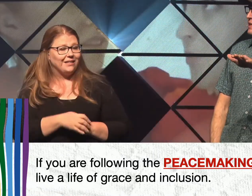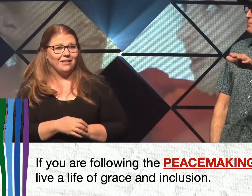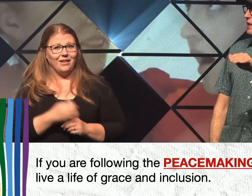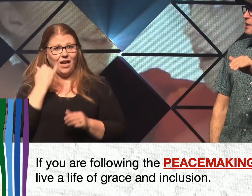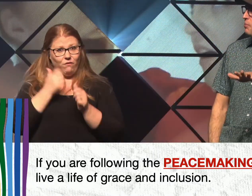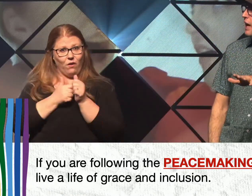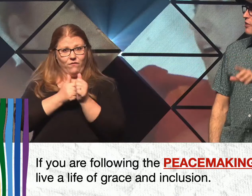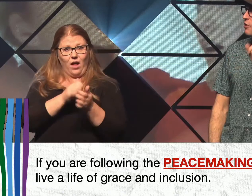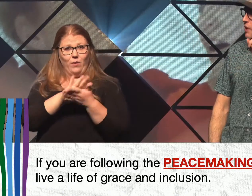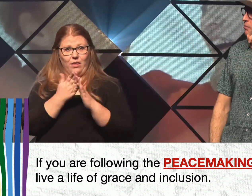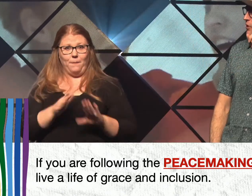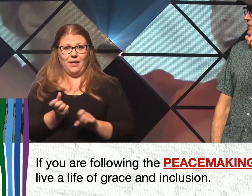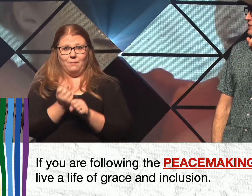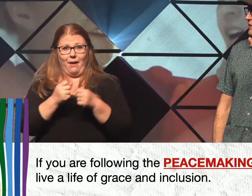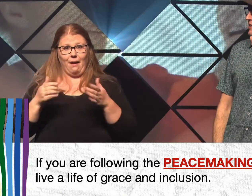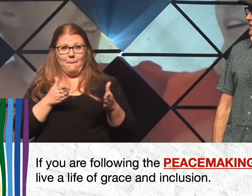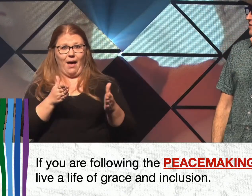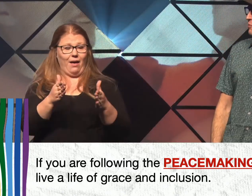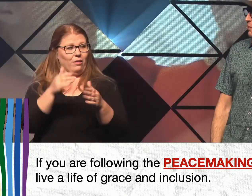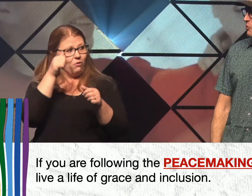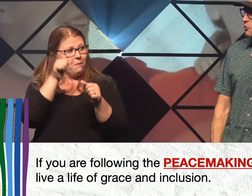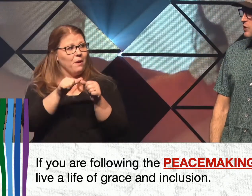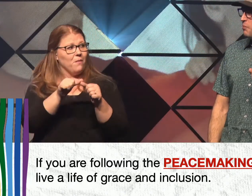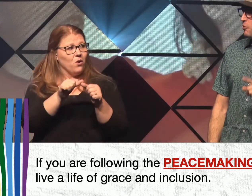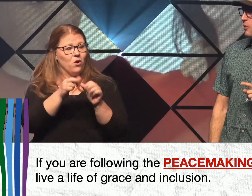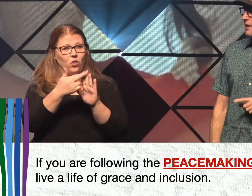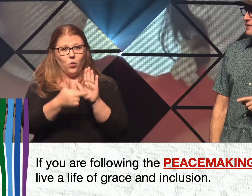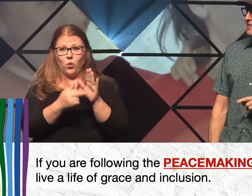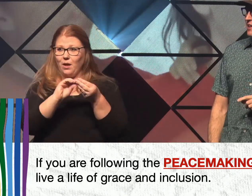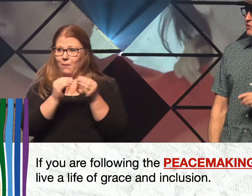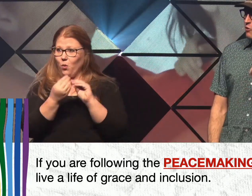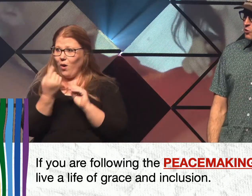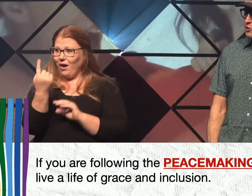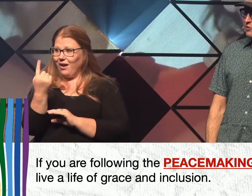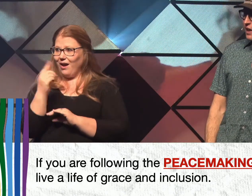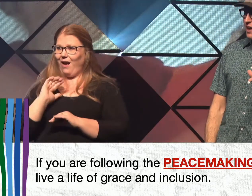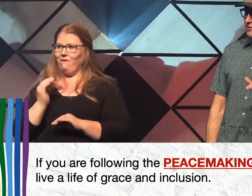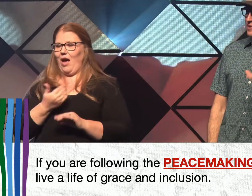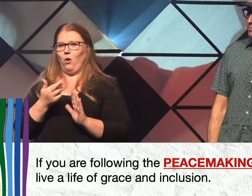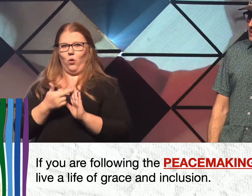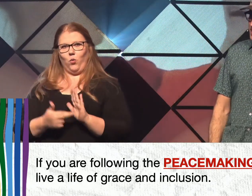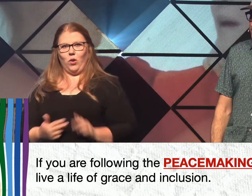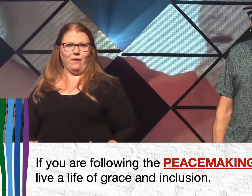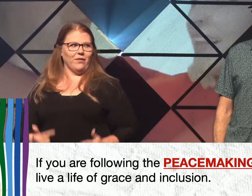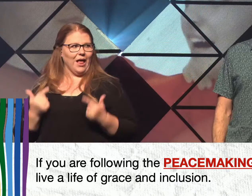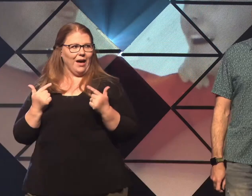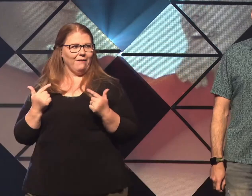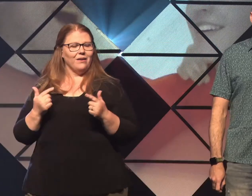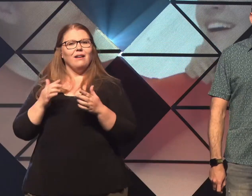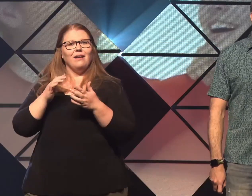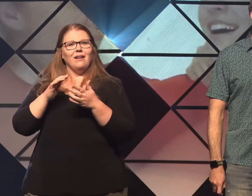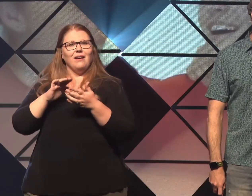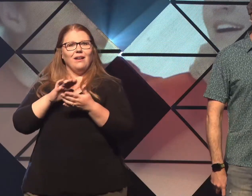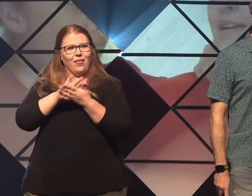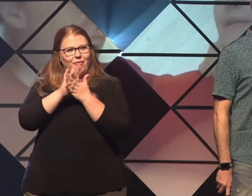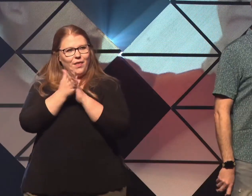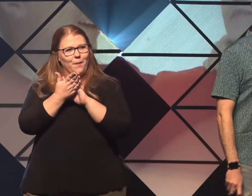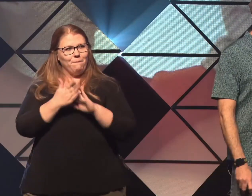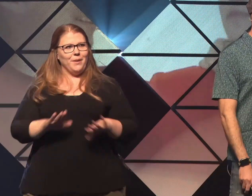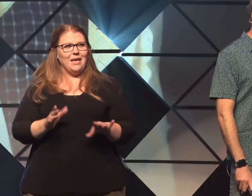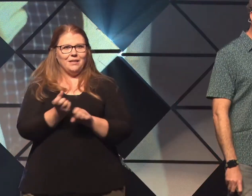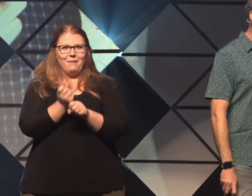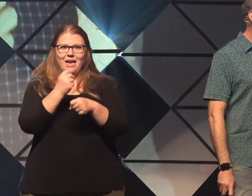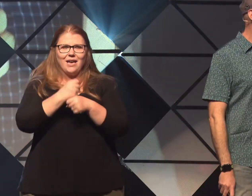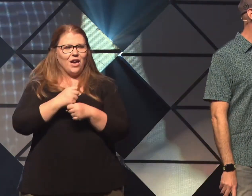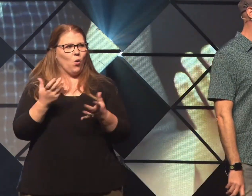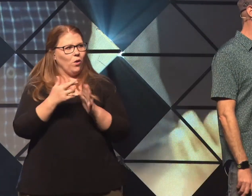that peacemaking path, remember rule number 1 of our rule of life, that peacemaking, the way of peace that we spent time